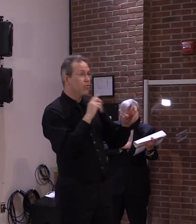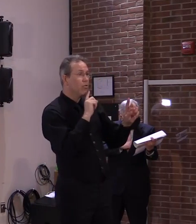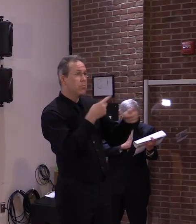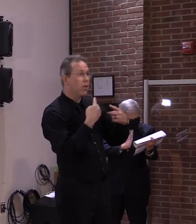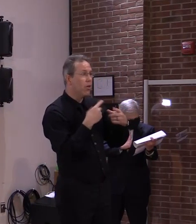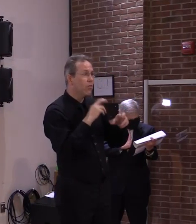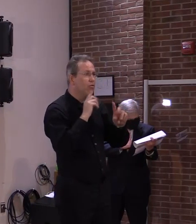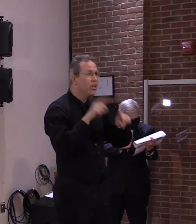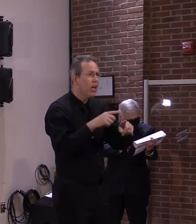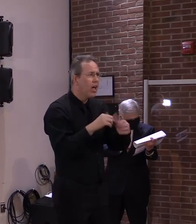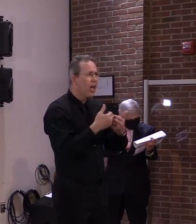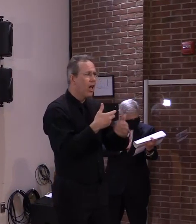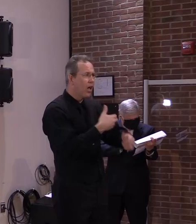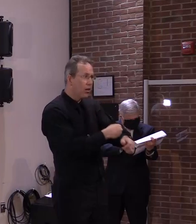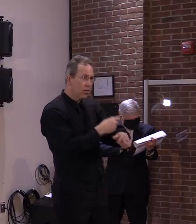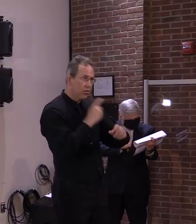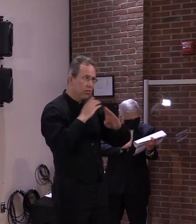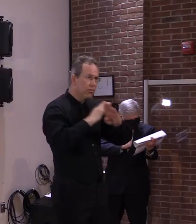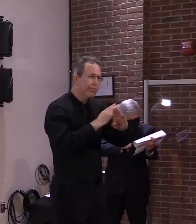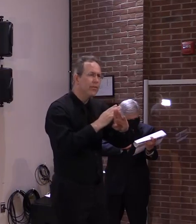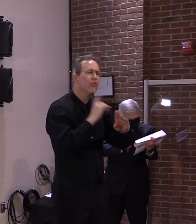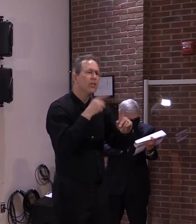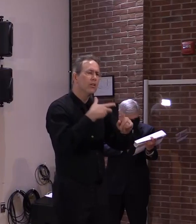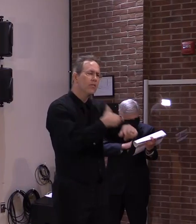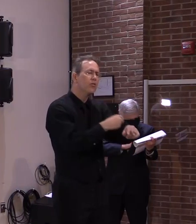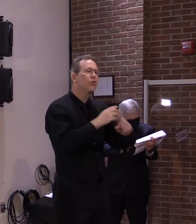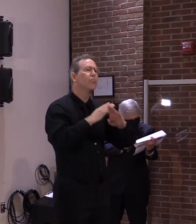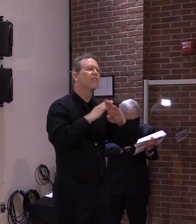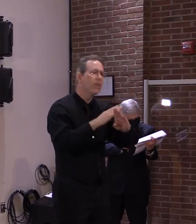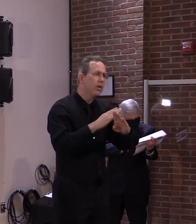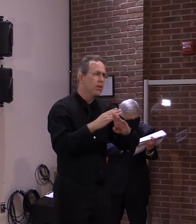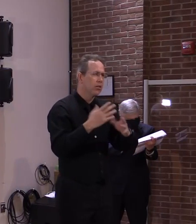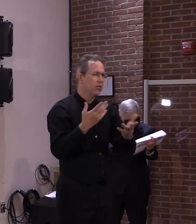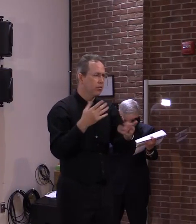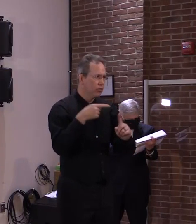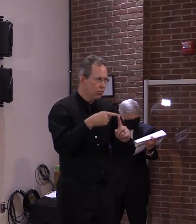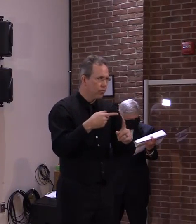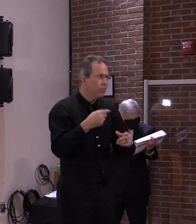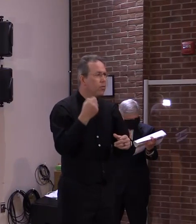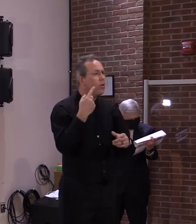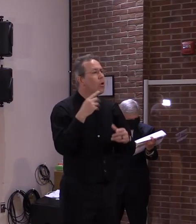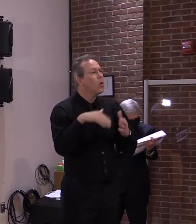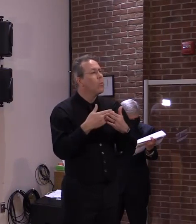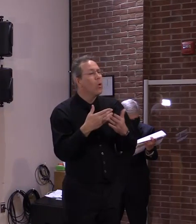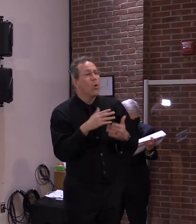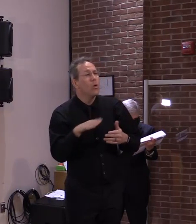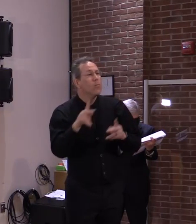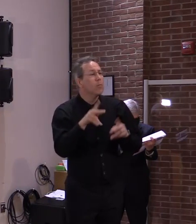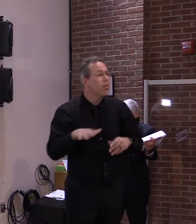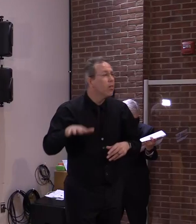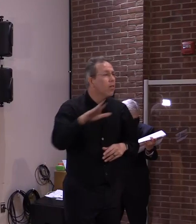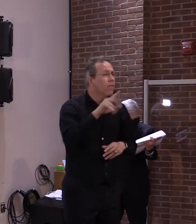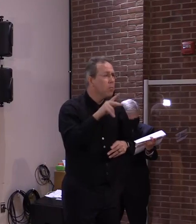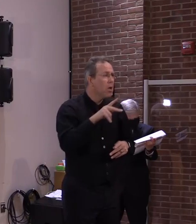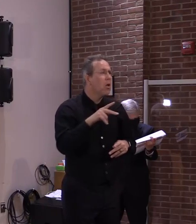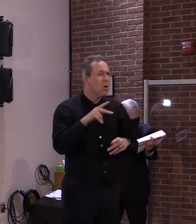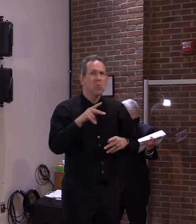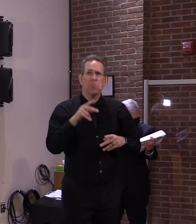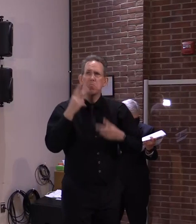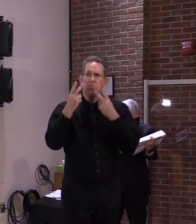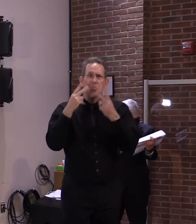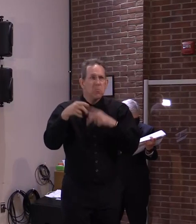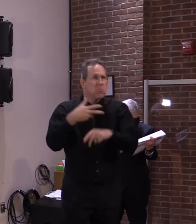So I would hope that when eligible, all members of the state and certainly of those counties avail themselves of the